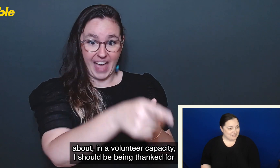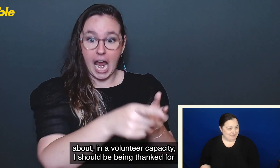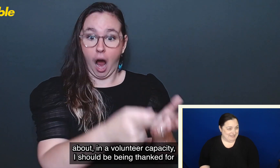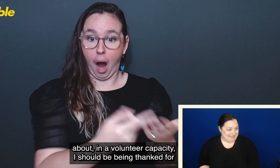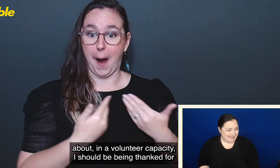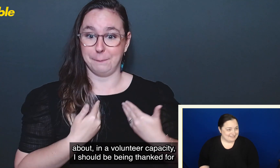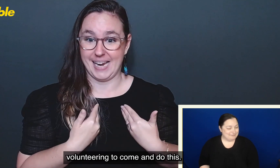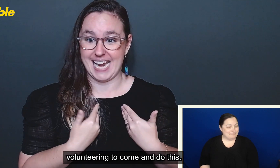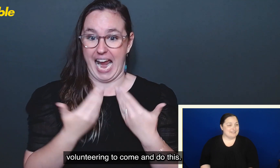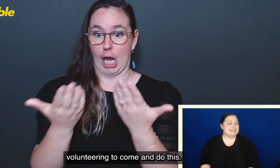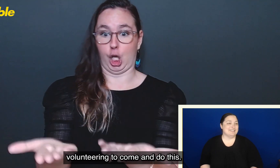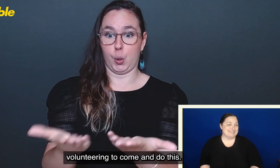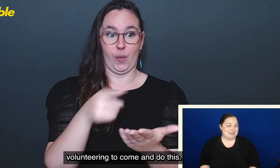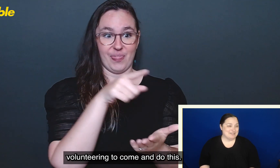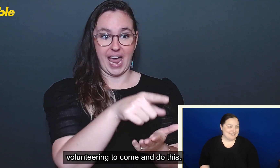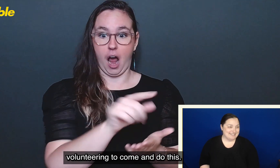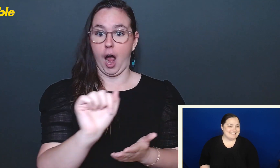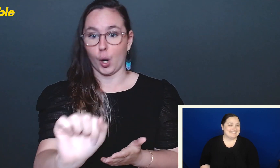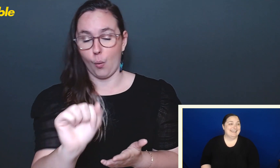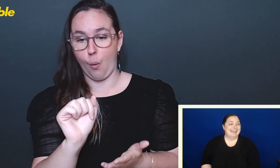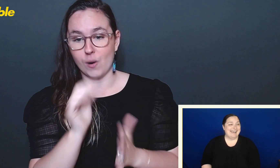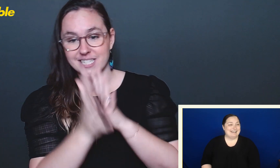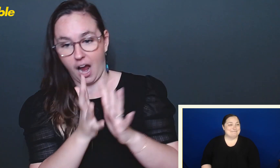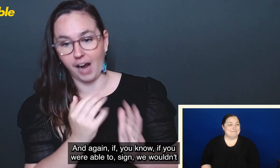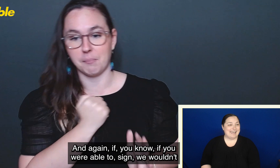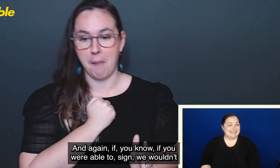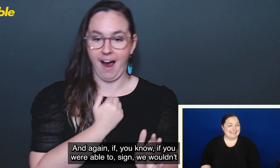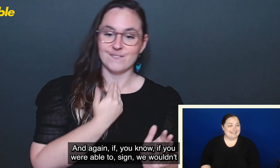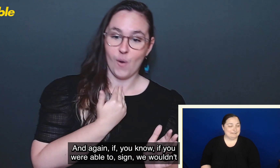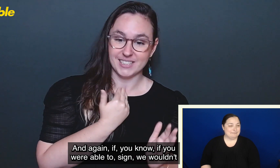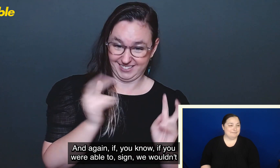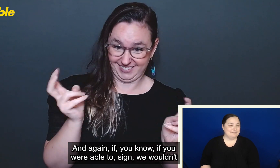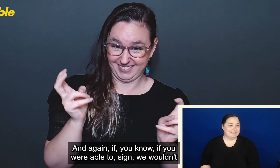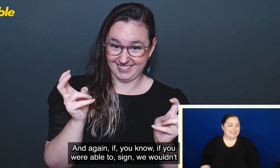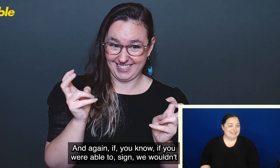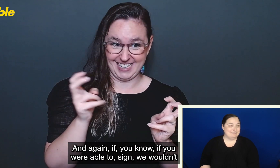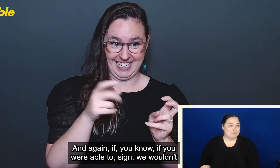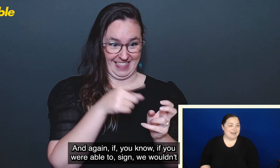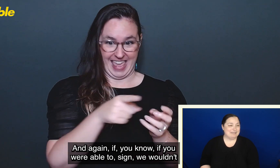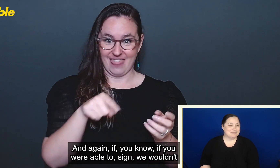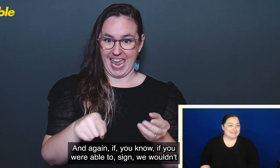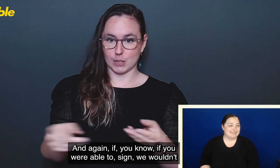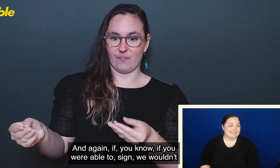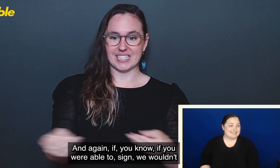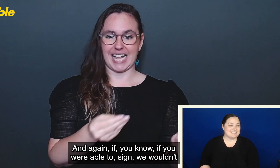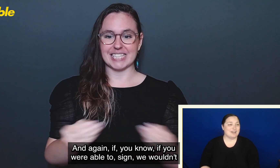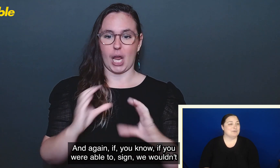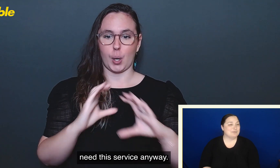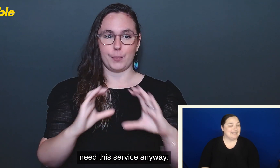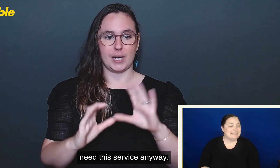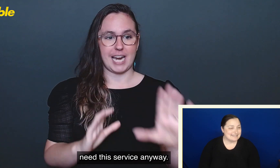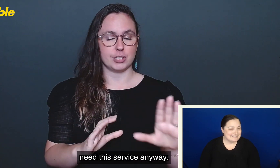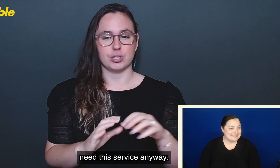I should be being thanked for volunteering to come and do this. And again, if you were able to sign,